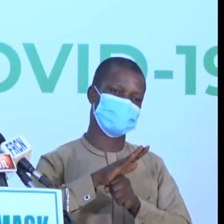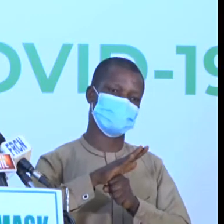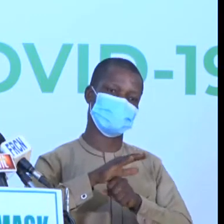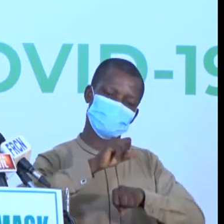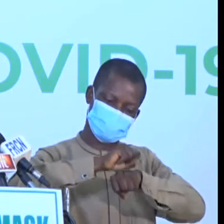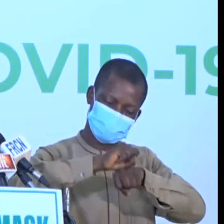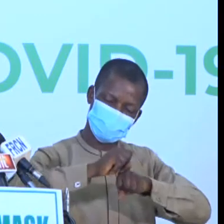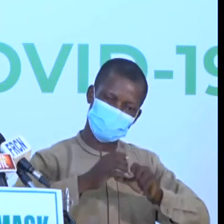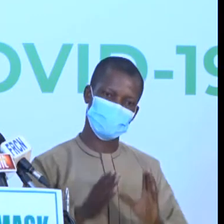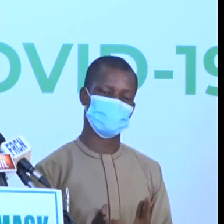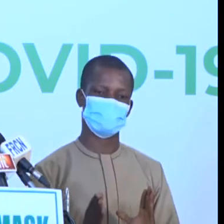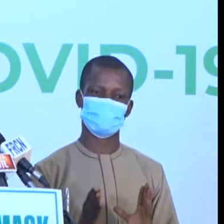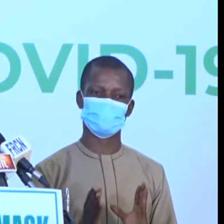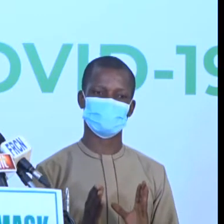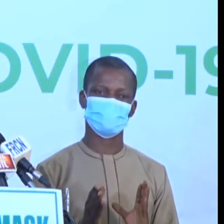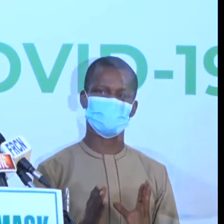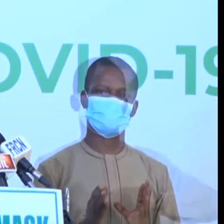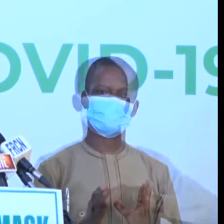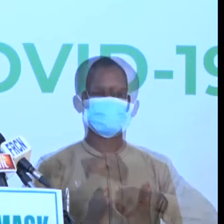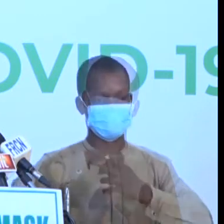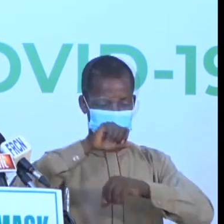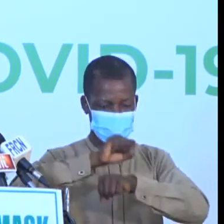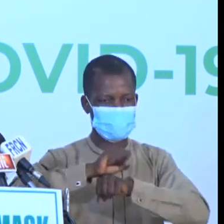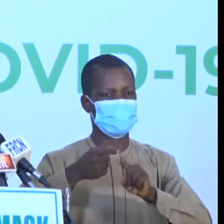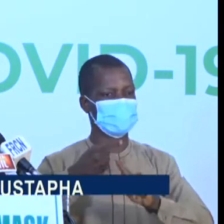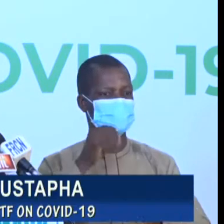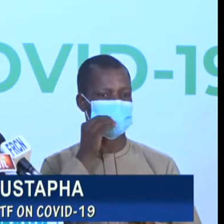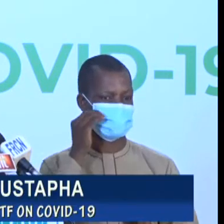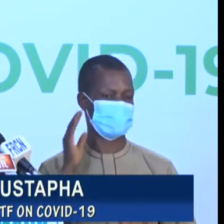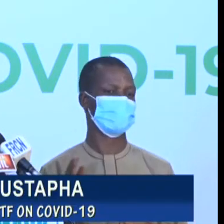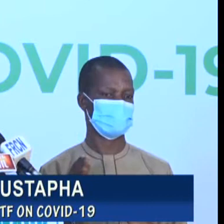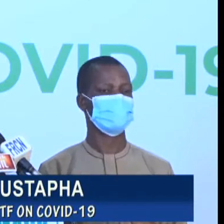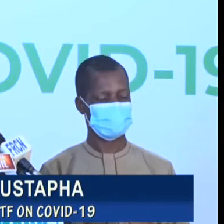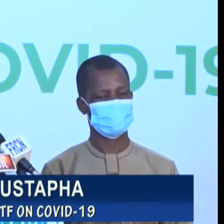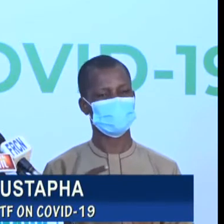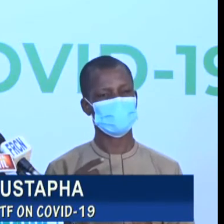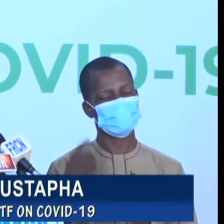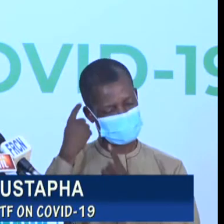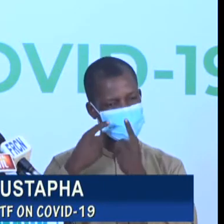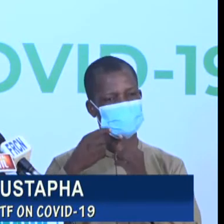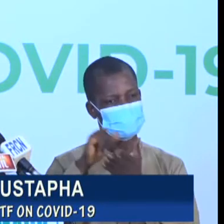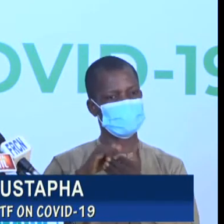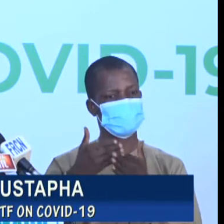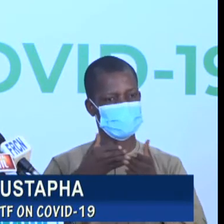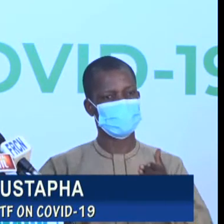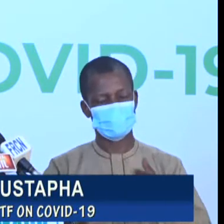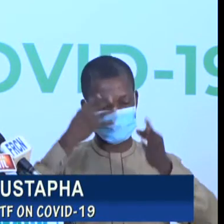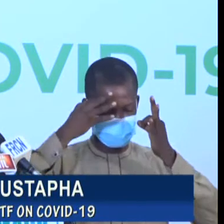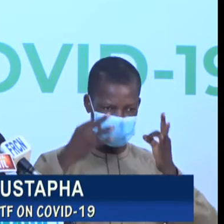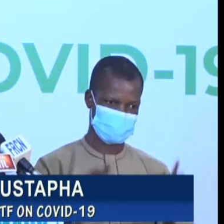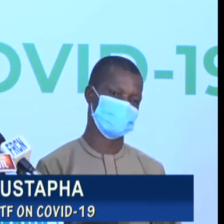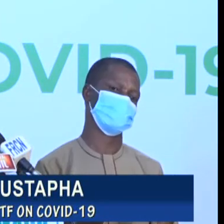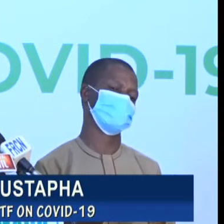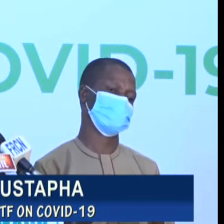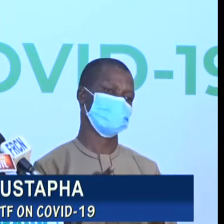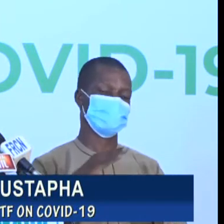in public offices, before we take a decision as to when level 12 and below